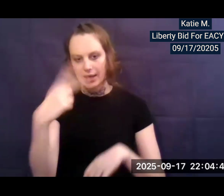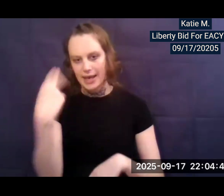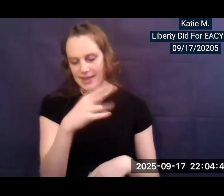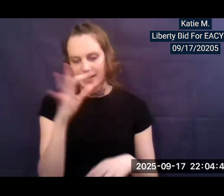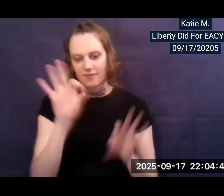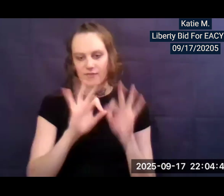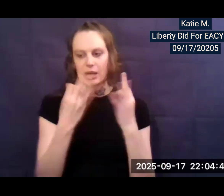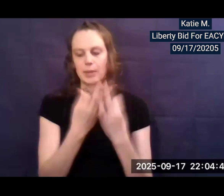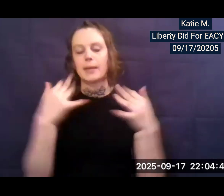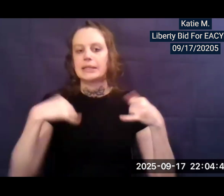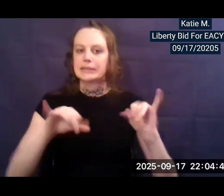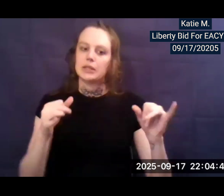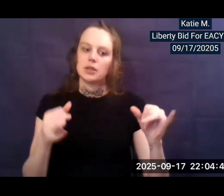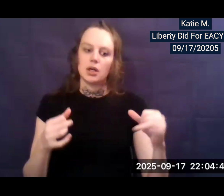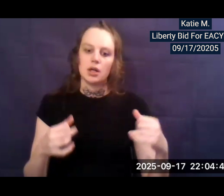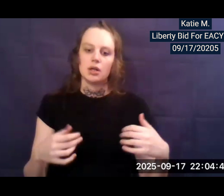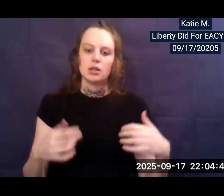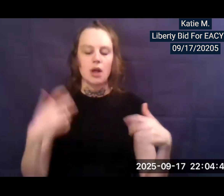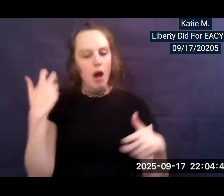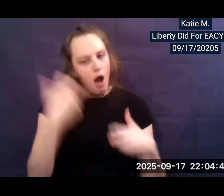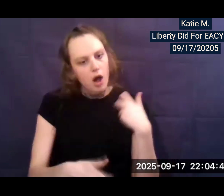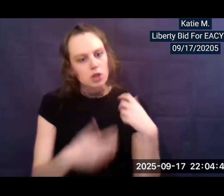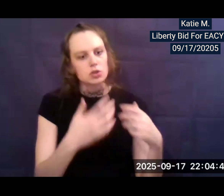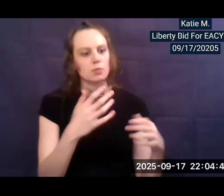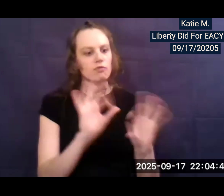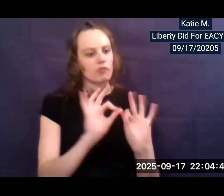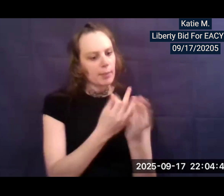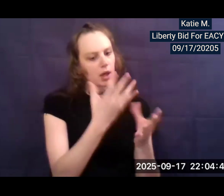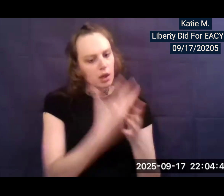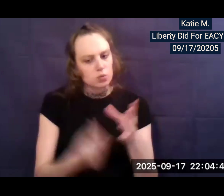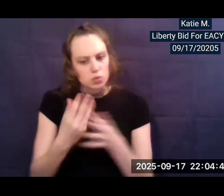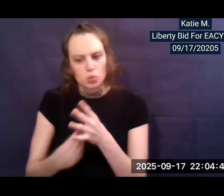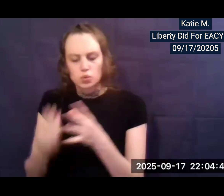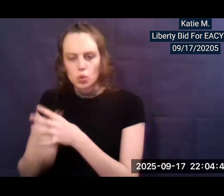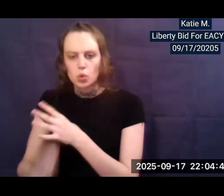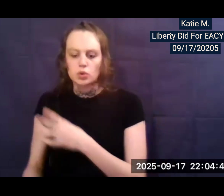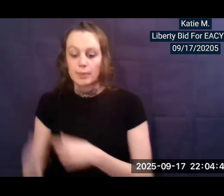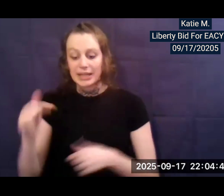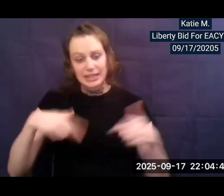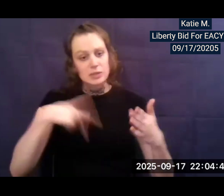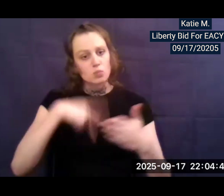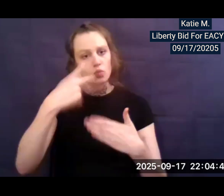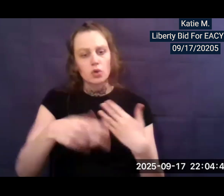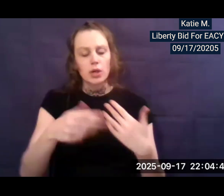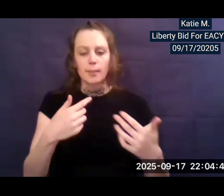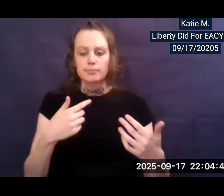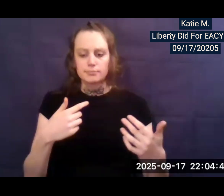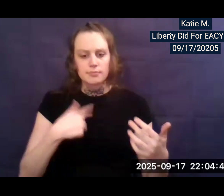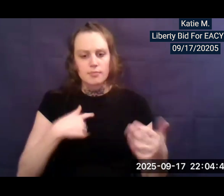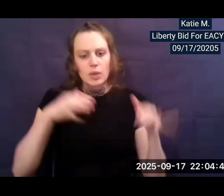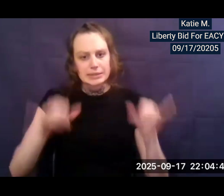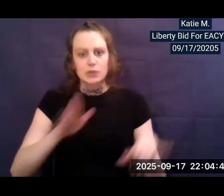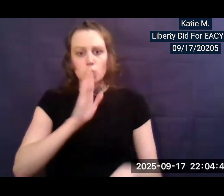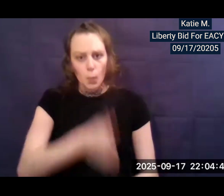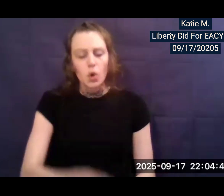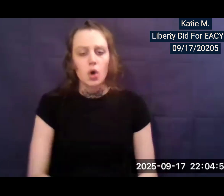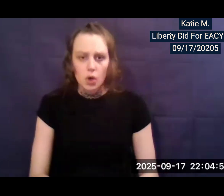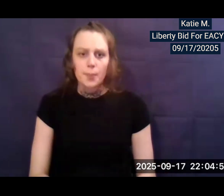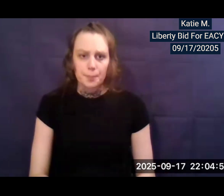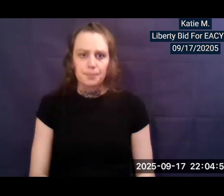but because of this program, I was able to stay sober. At first it was I was too depressed to drink,